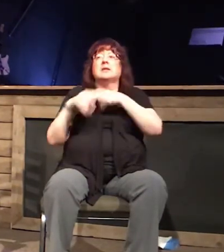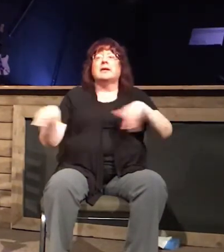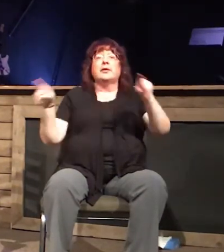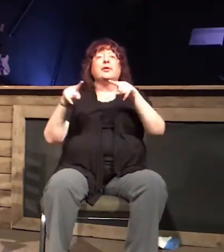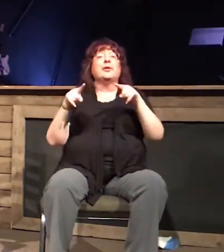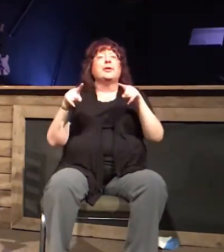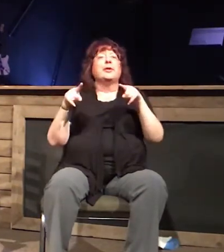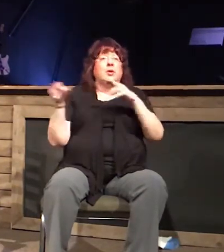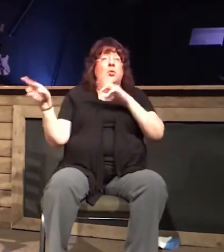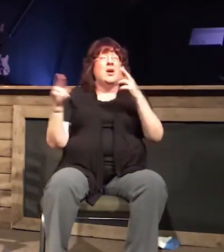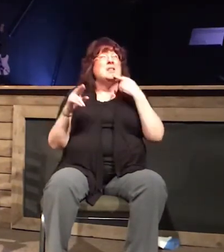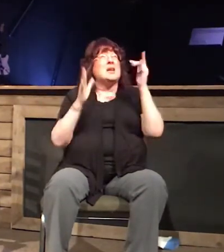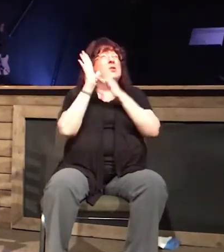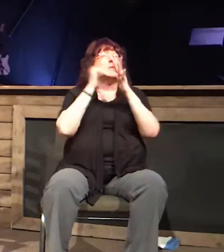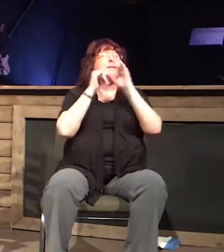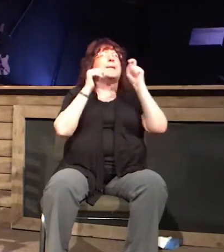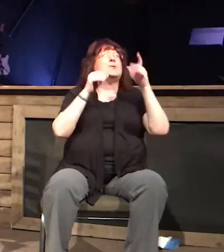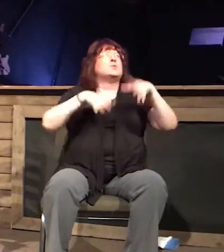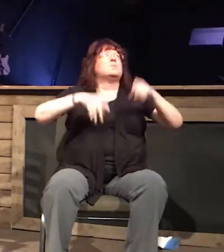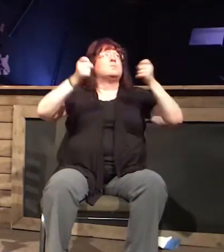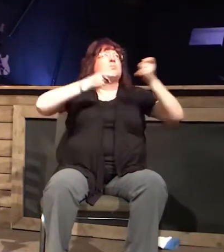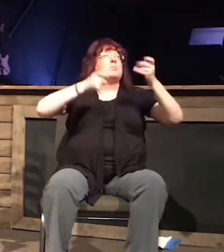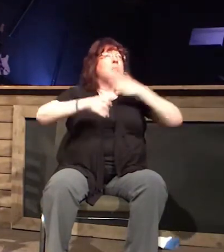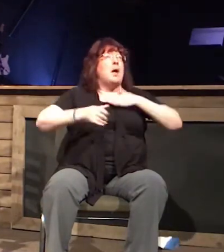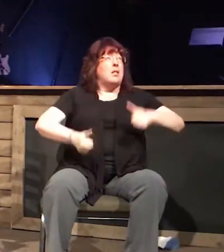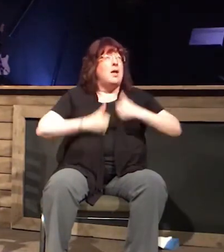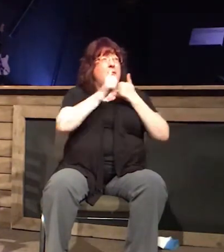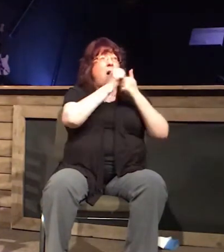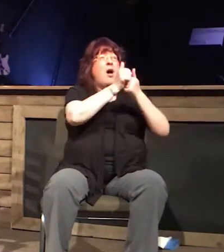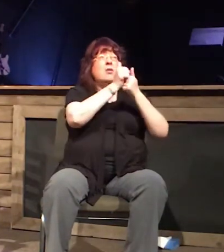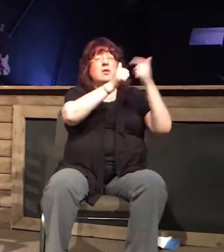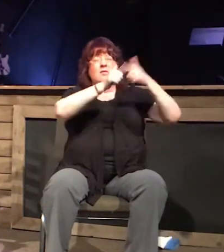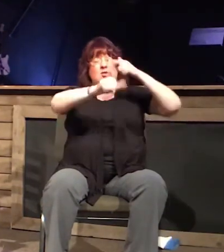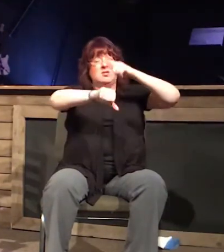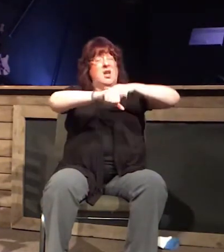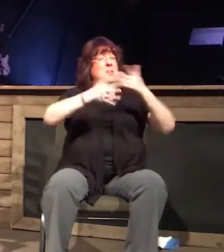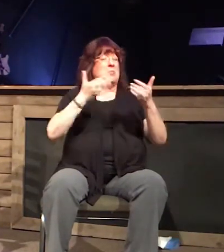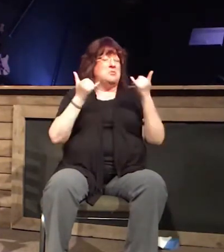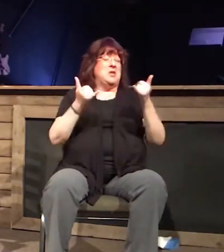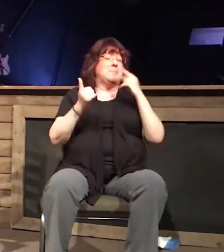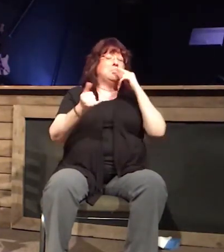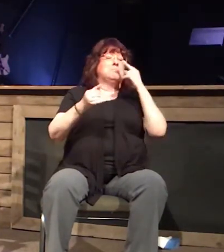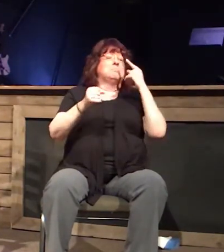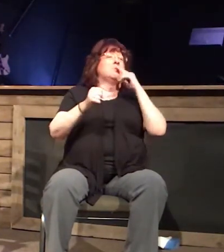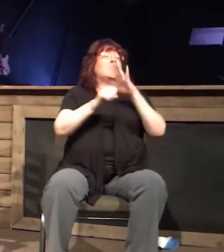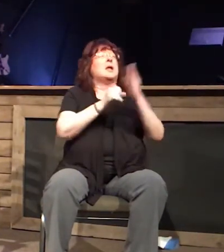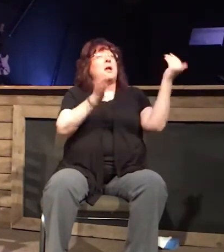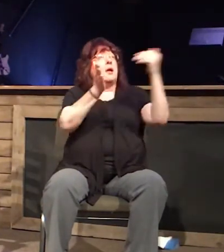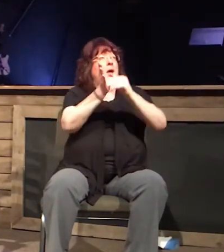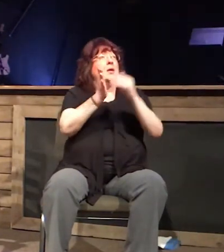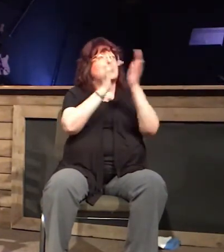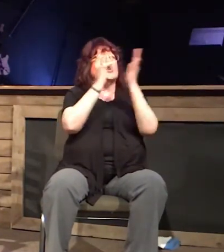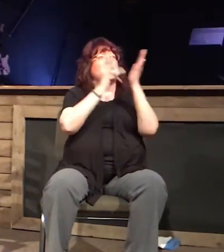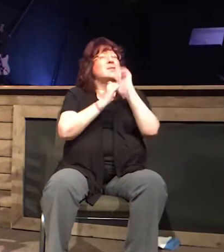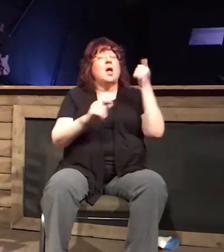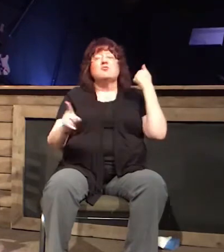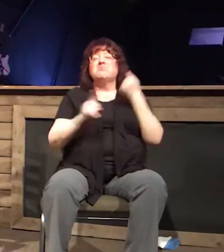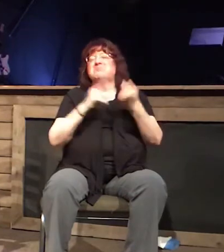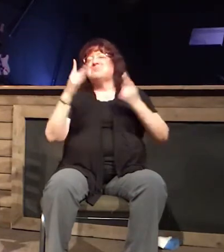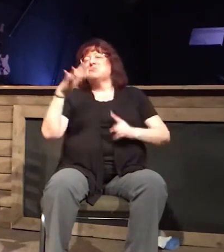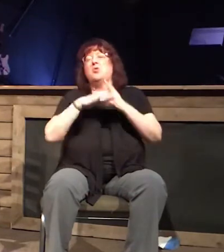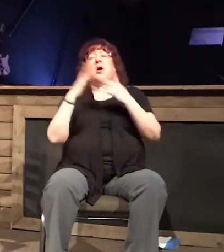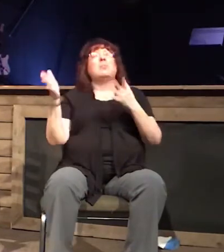today who are ready to say, Jesus, I need you to be Lord of my life. I want to follow you for the first time. Or maybe today's a rededication of your life to Jesus. You're not here by